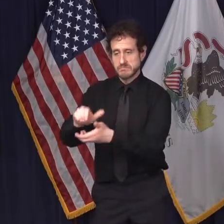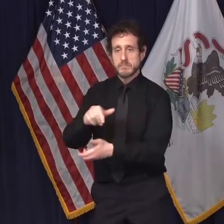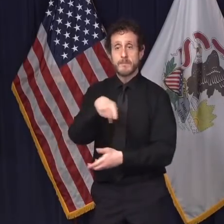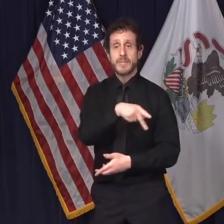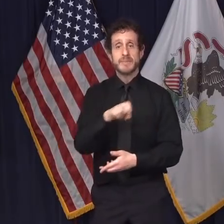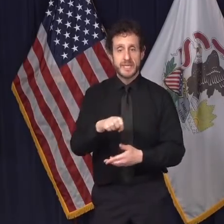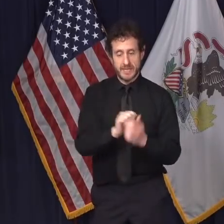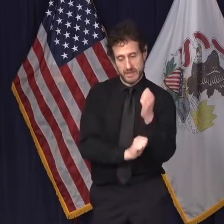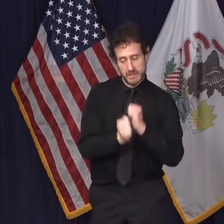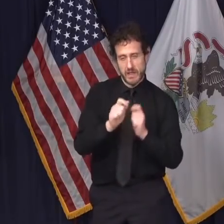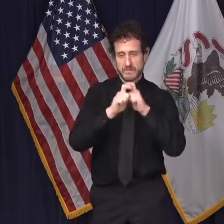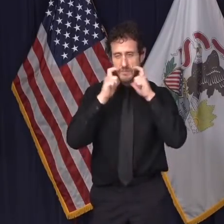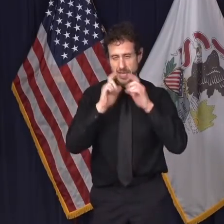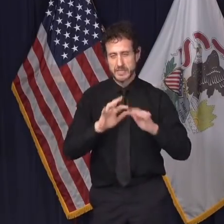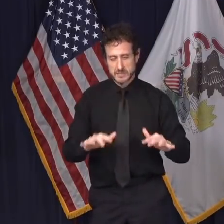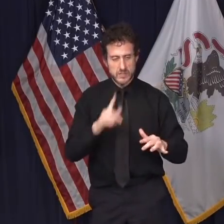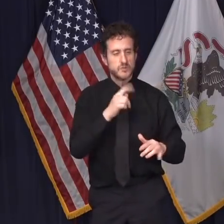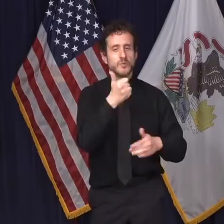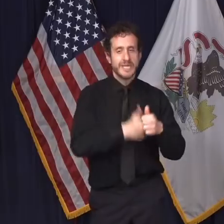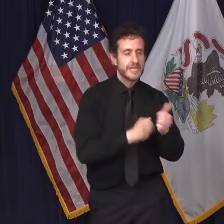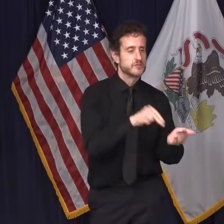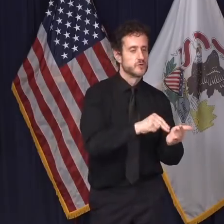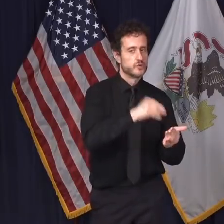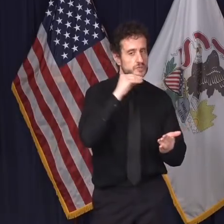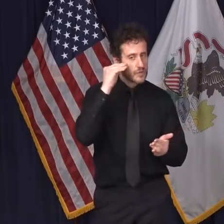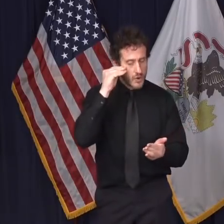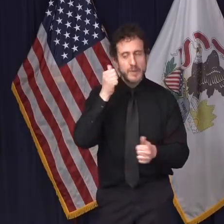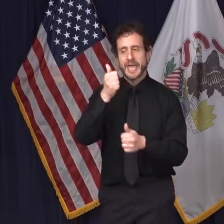to all counties with long-term care